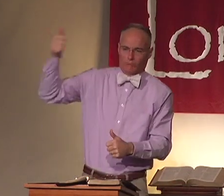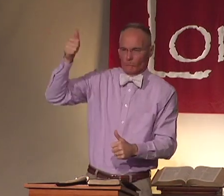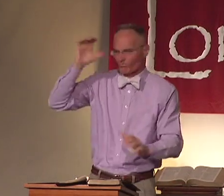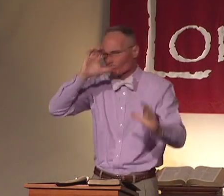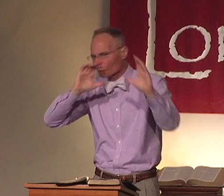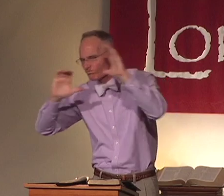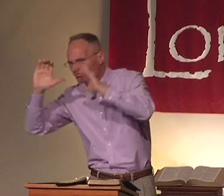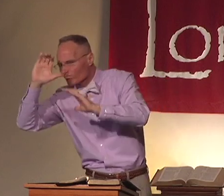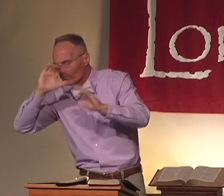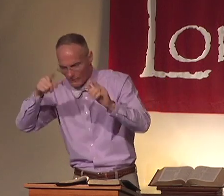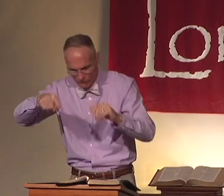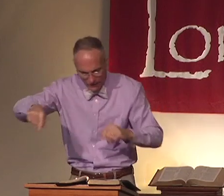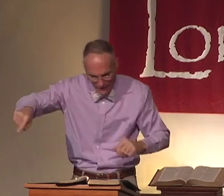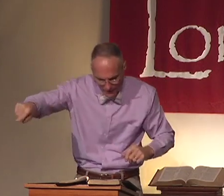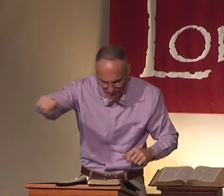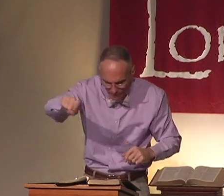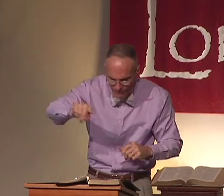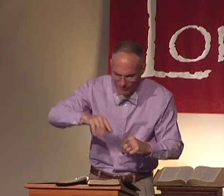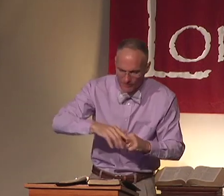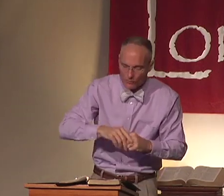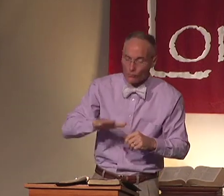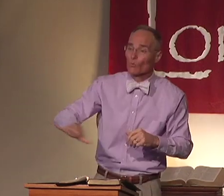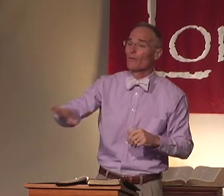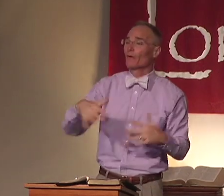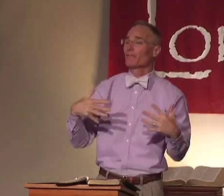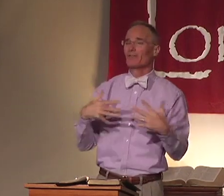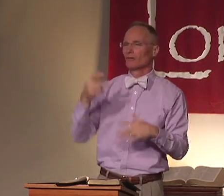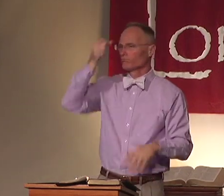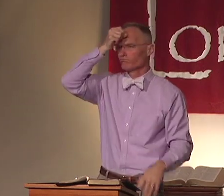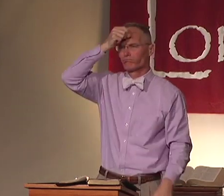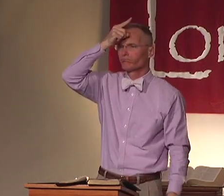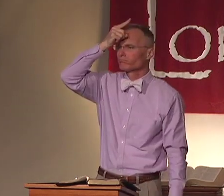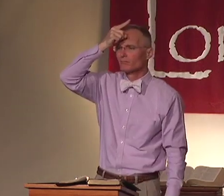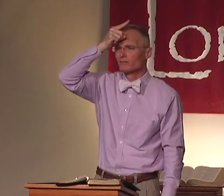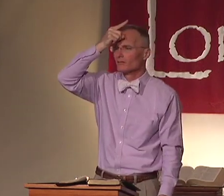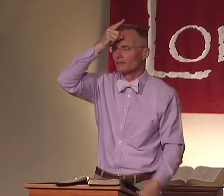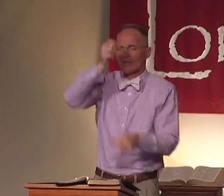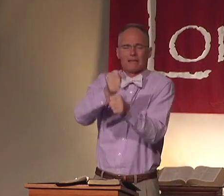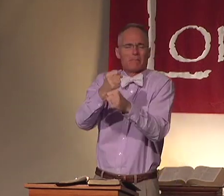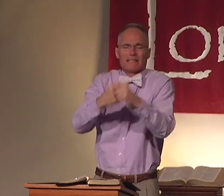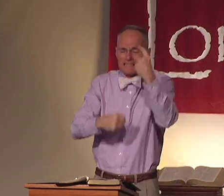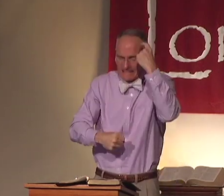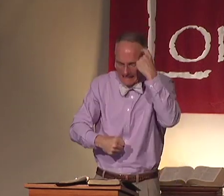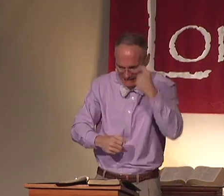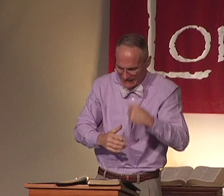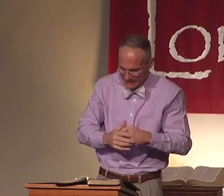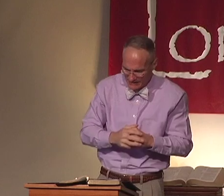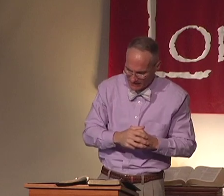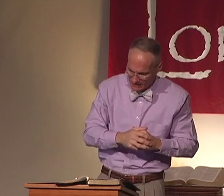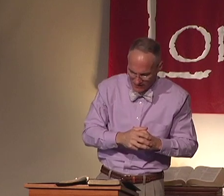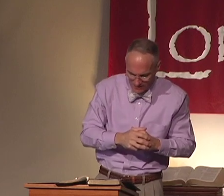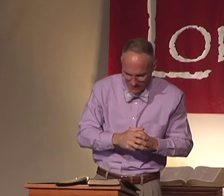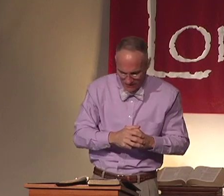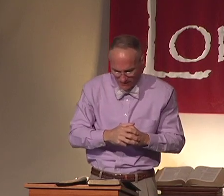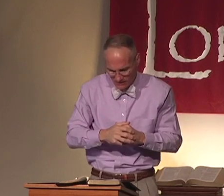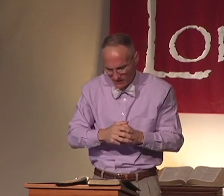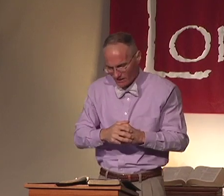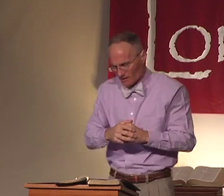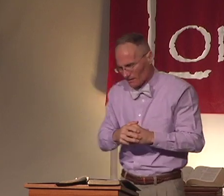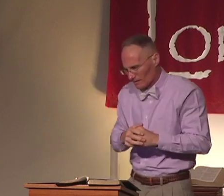And the Jewish authorities were searching for them. So their fear was totally understandable. It made sense.